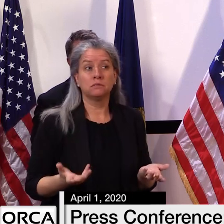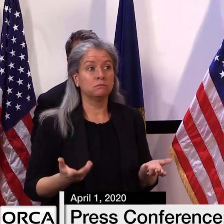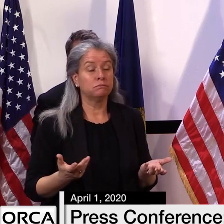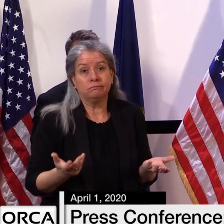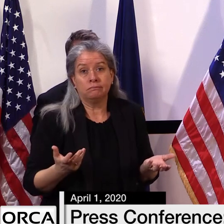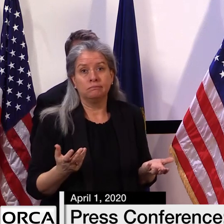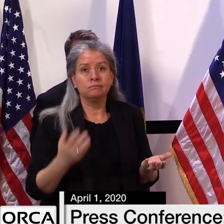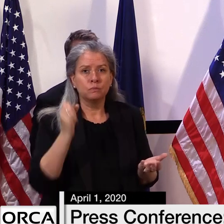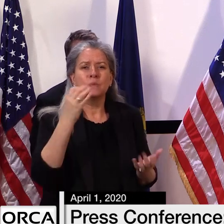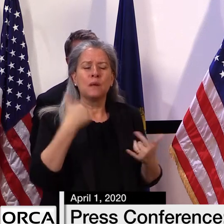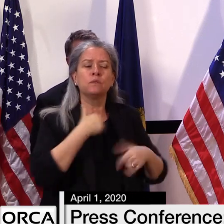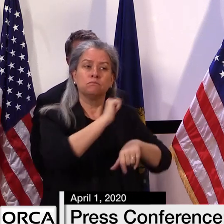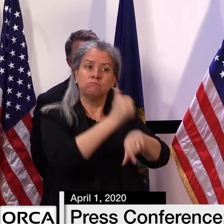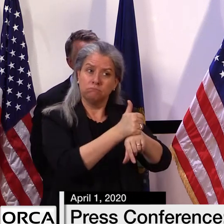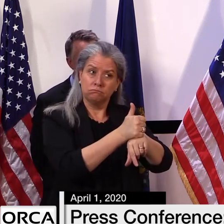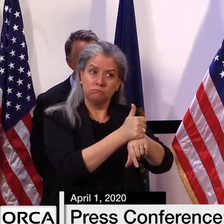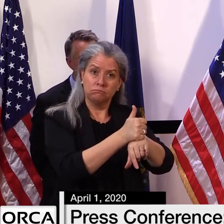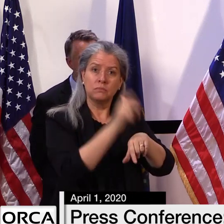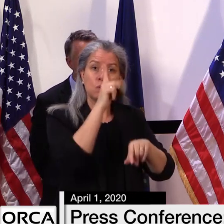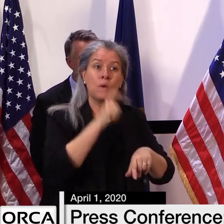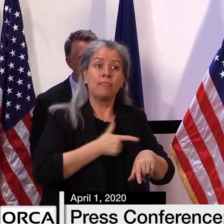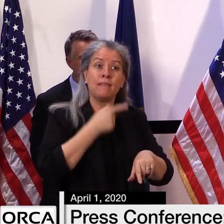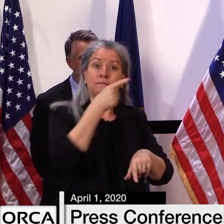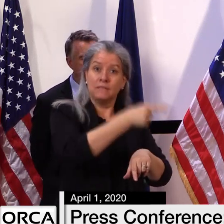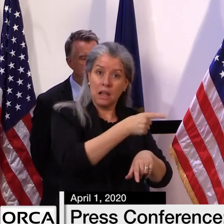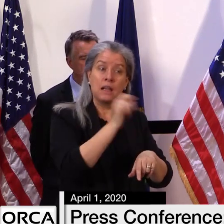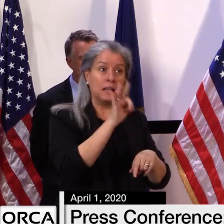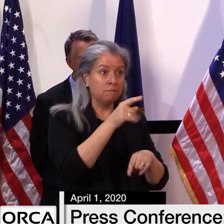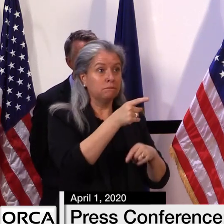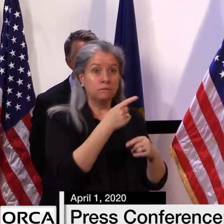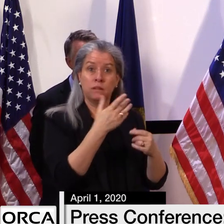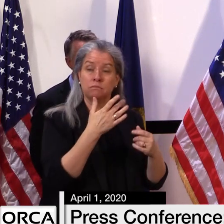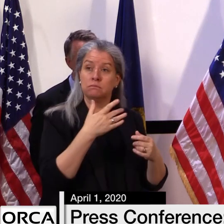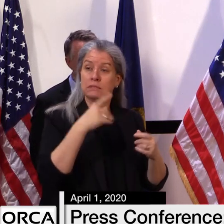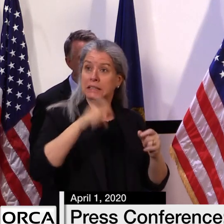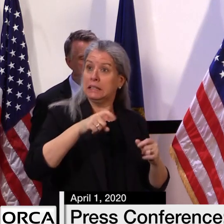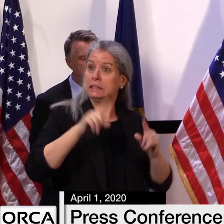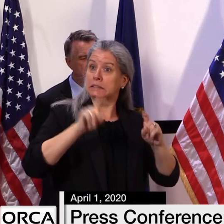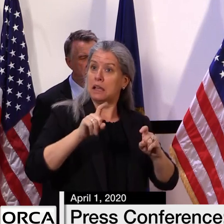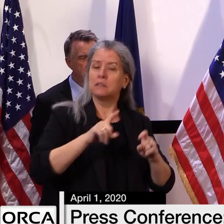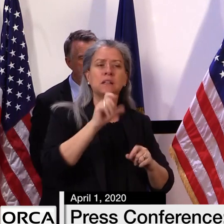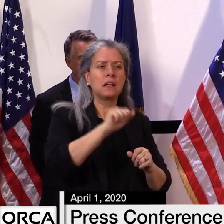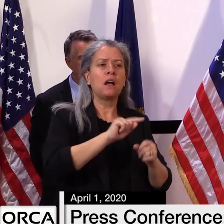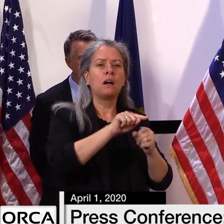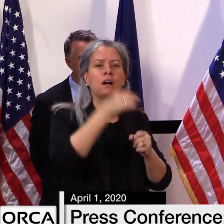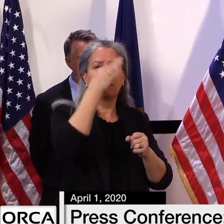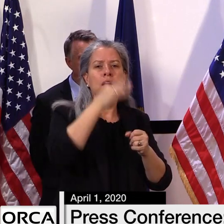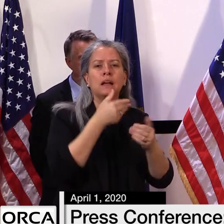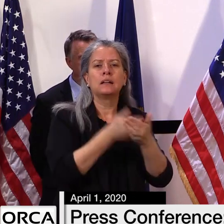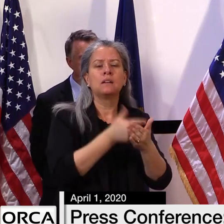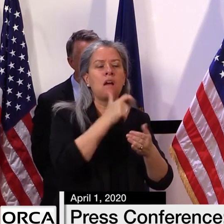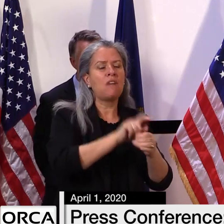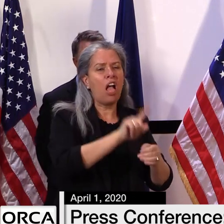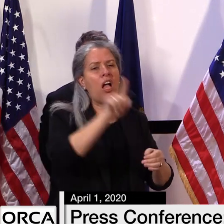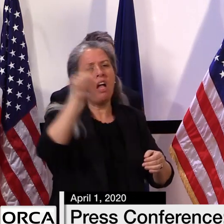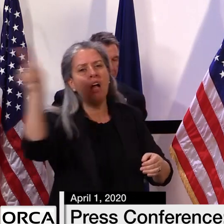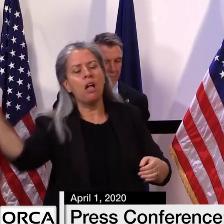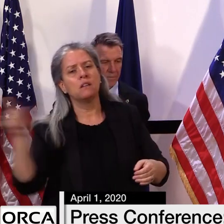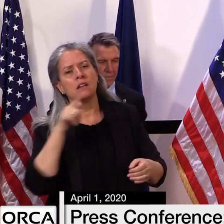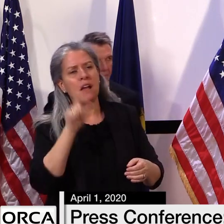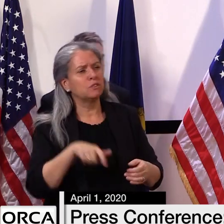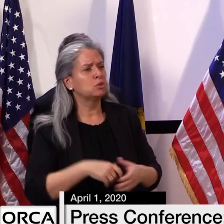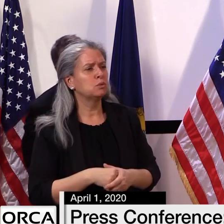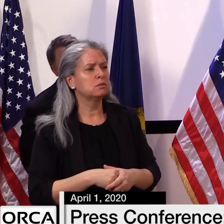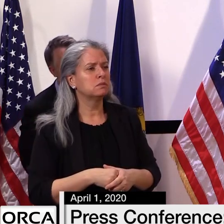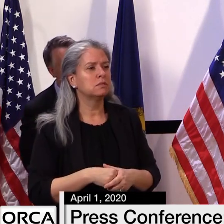provide the opportunity for people residing in that county to have a more convenient site to get tested at. And the site is